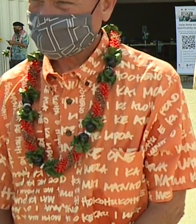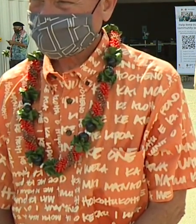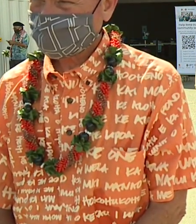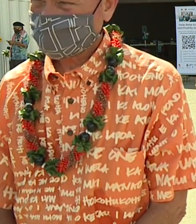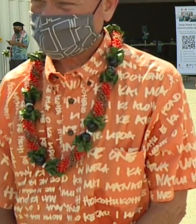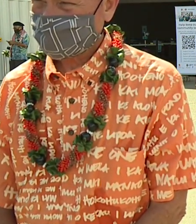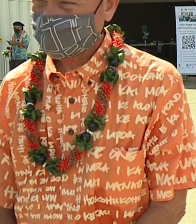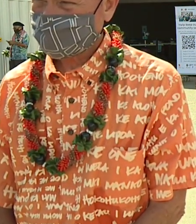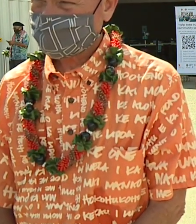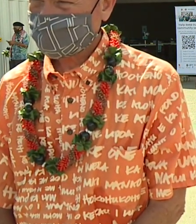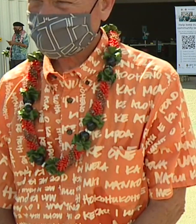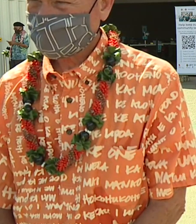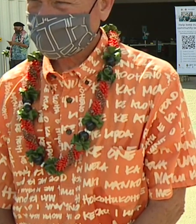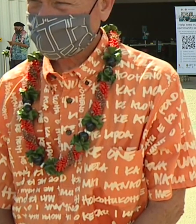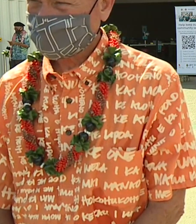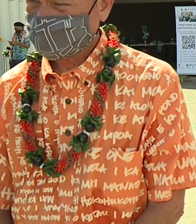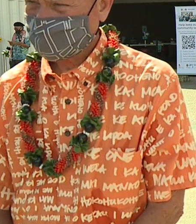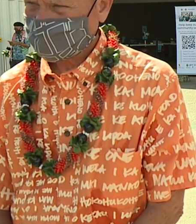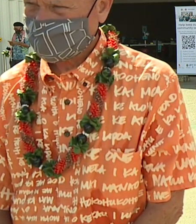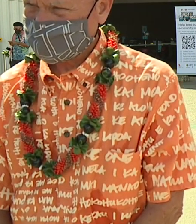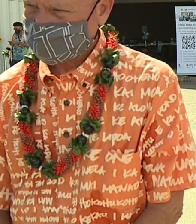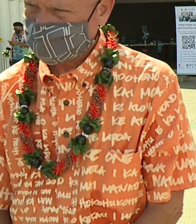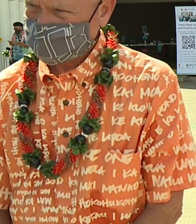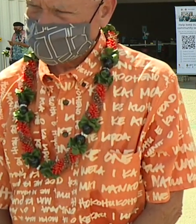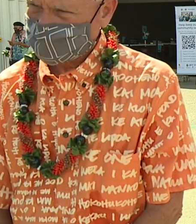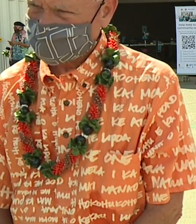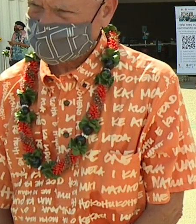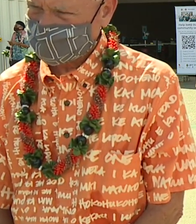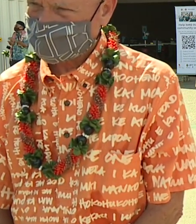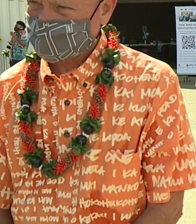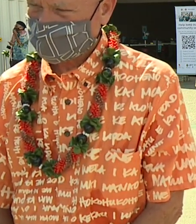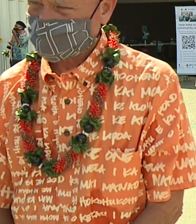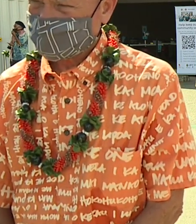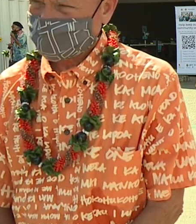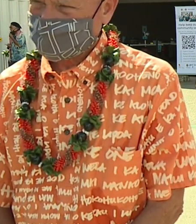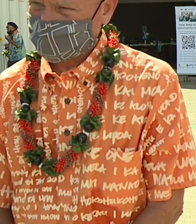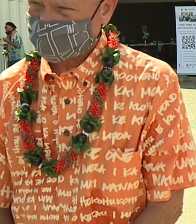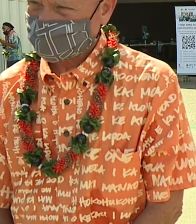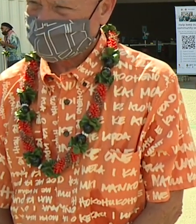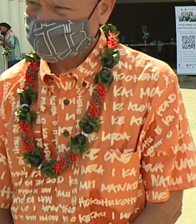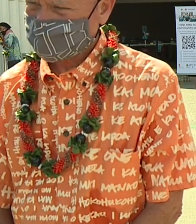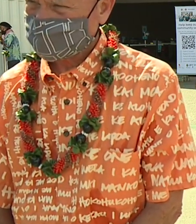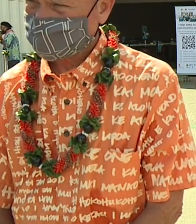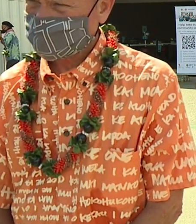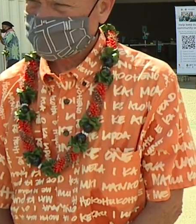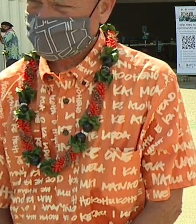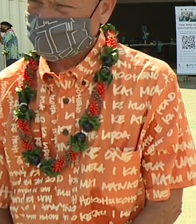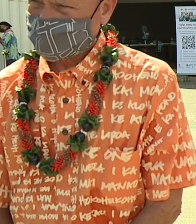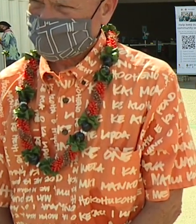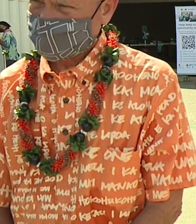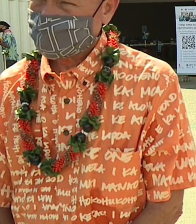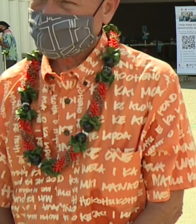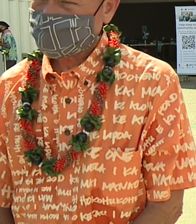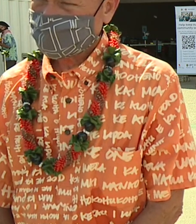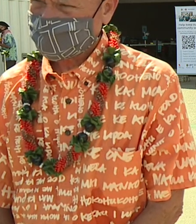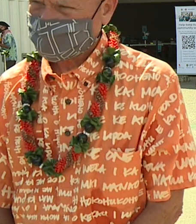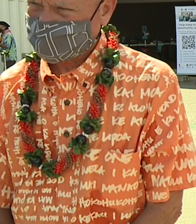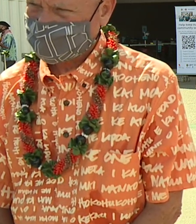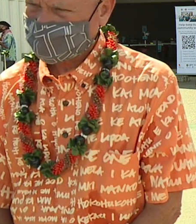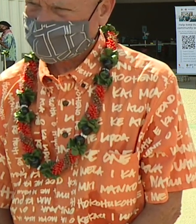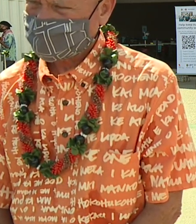tomorrow. So they have actually two big issues still, because one thing is a